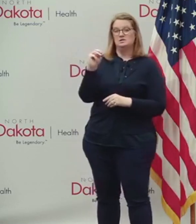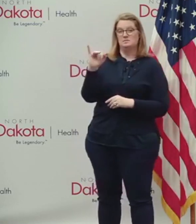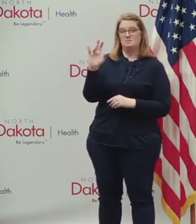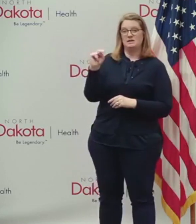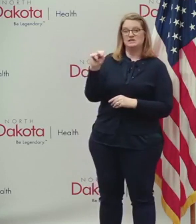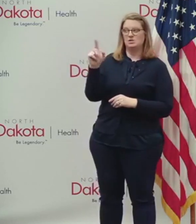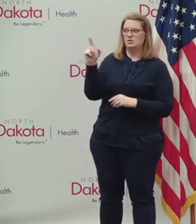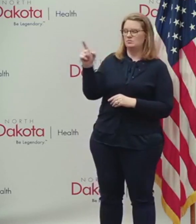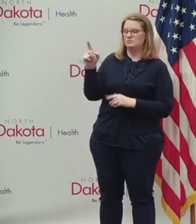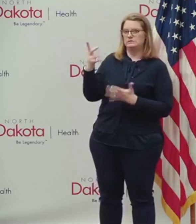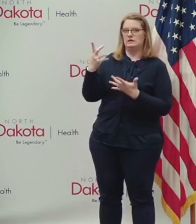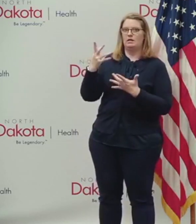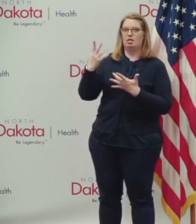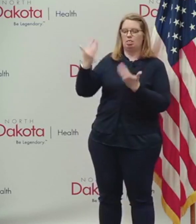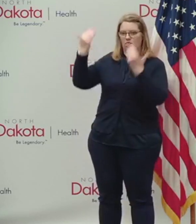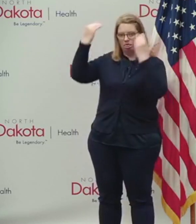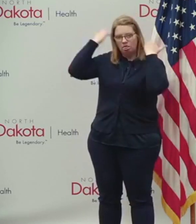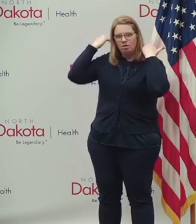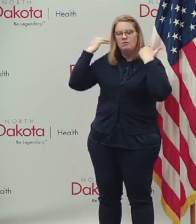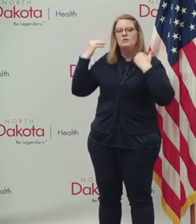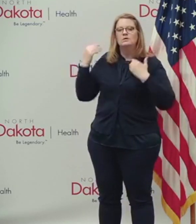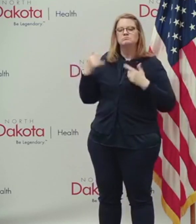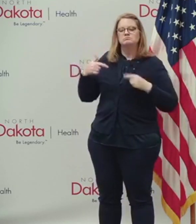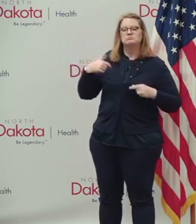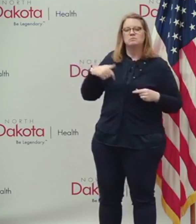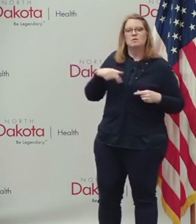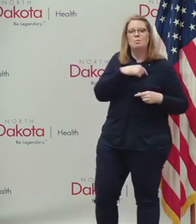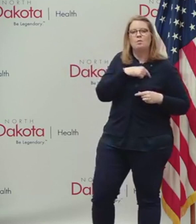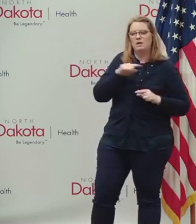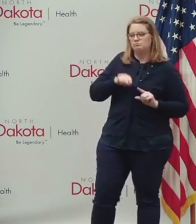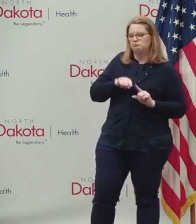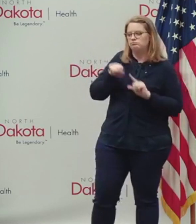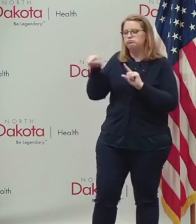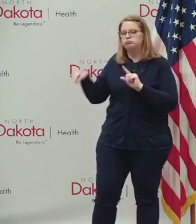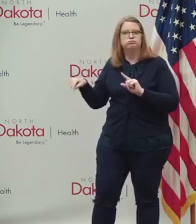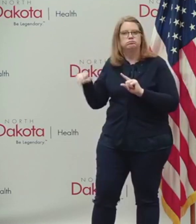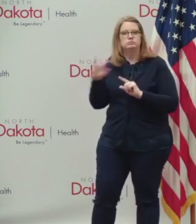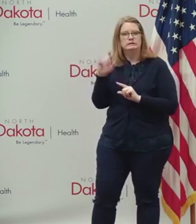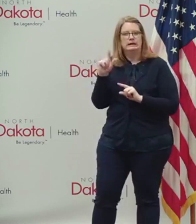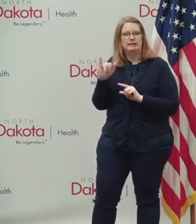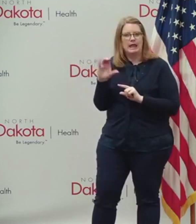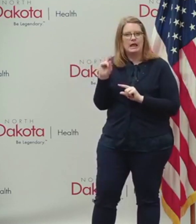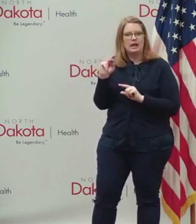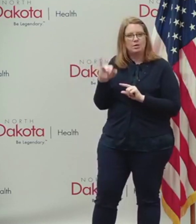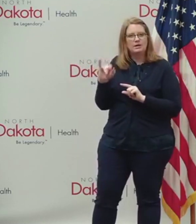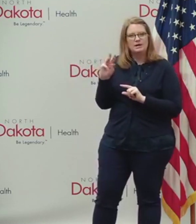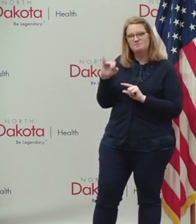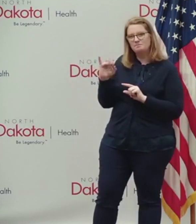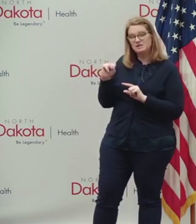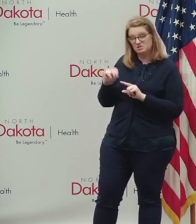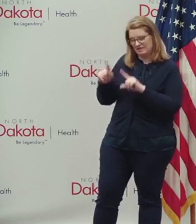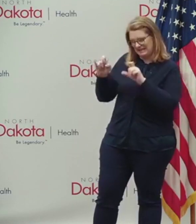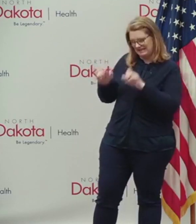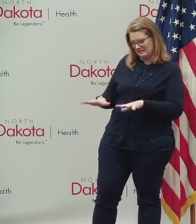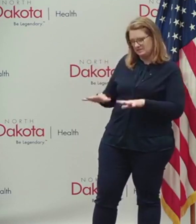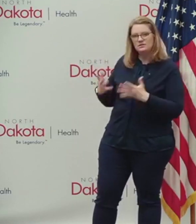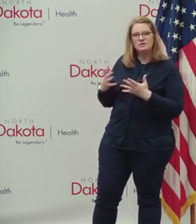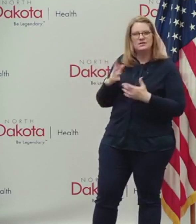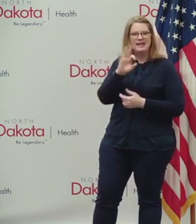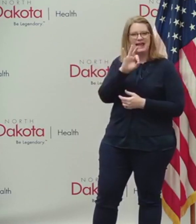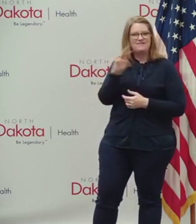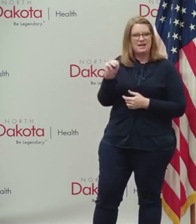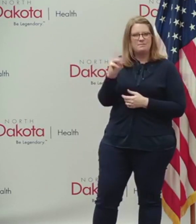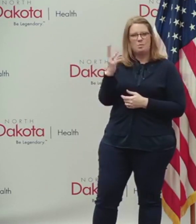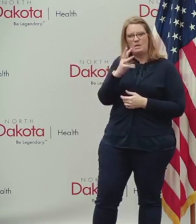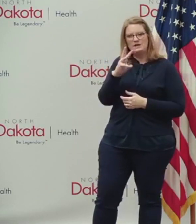hard, that we were able to conduct testing in our neighboring Clay County in Minnesota, part of the Fargo, Moorhead,